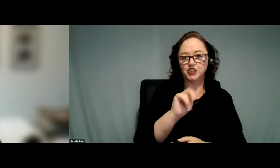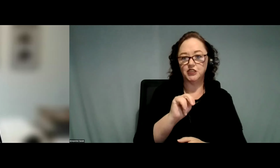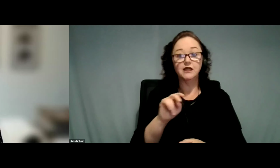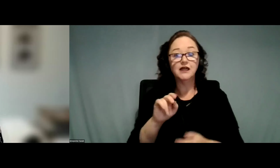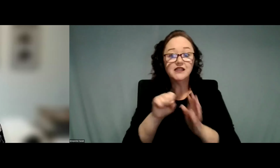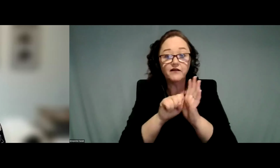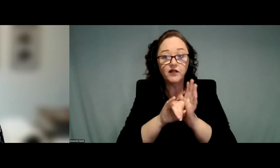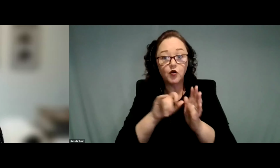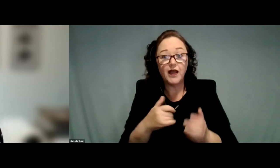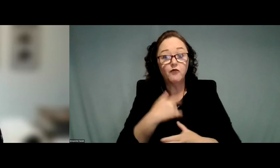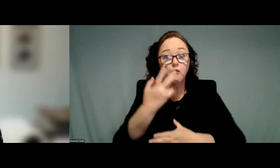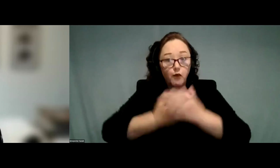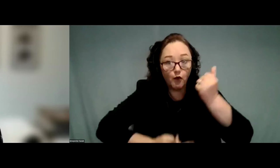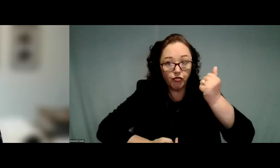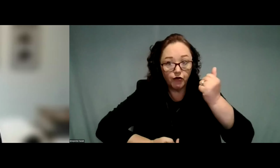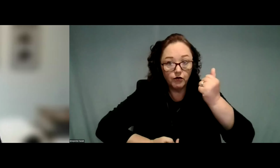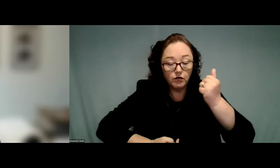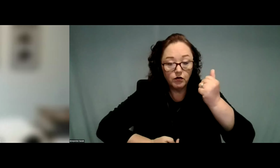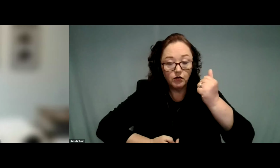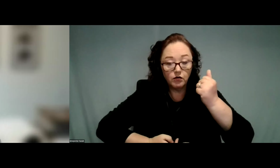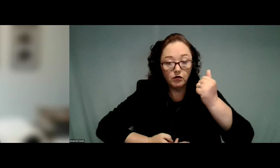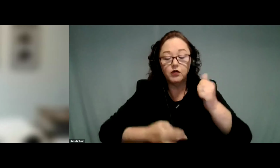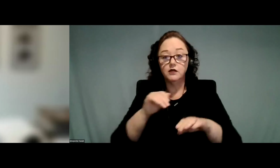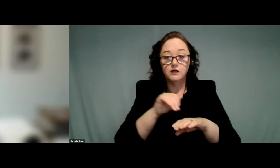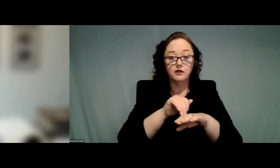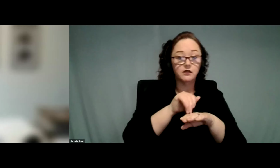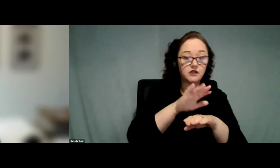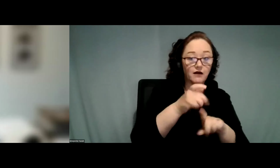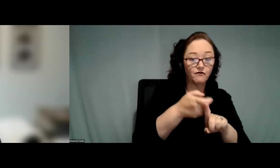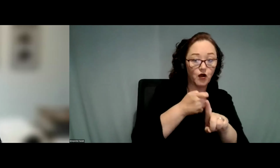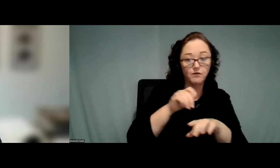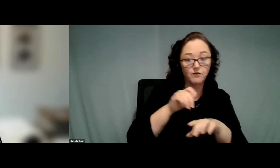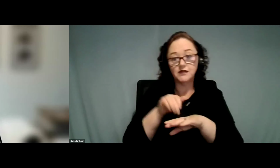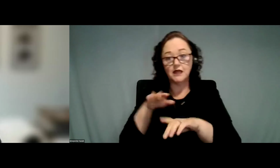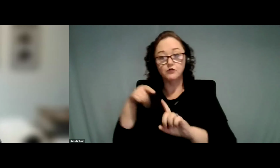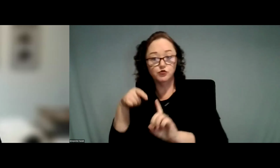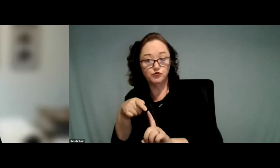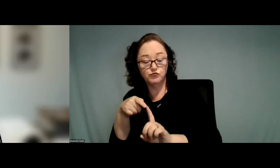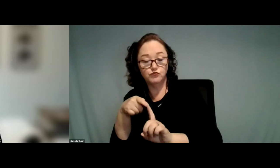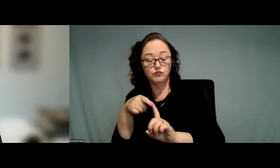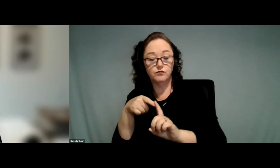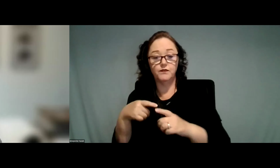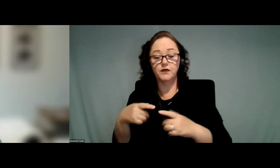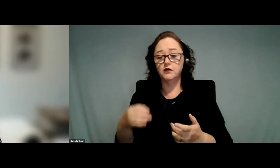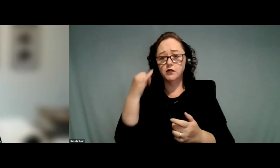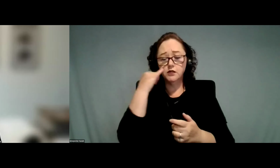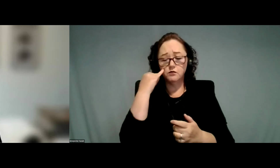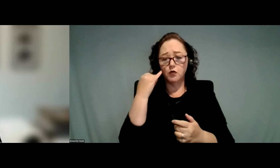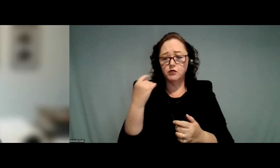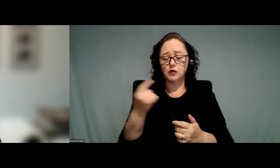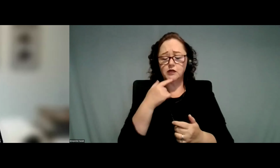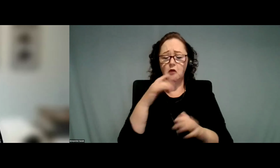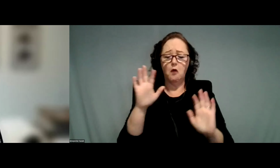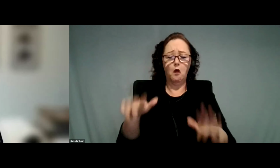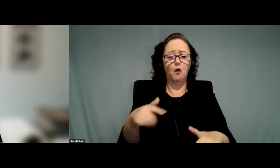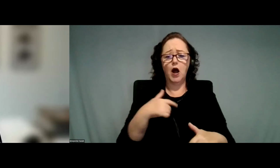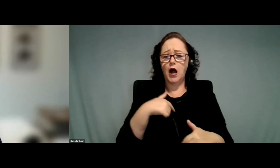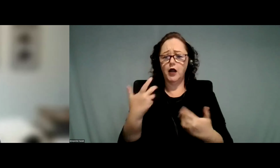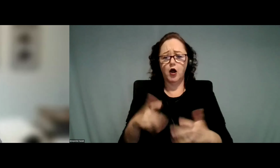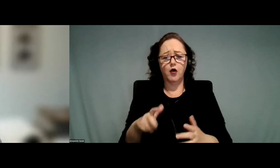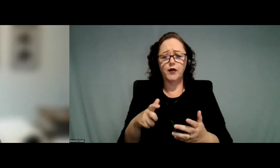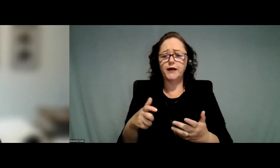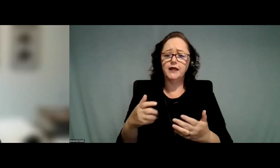to a friend who's from Indiana who says, hey, you know, I'm already collecting and remitting, and I collect based on the destination where I sell